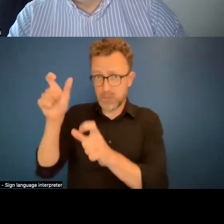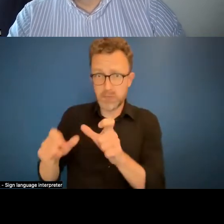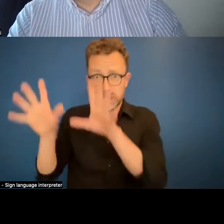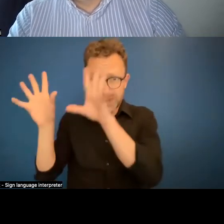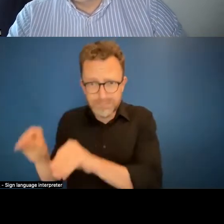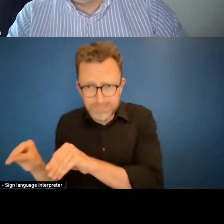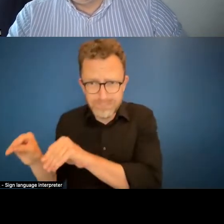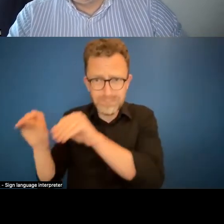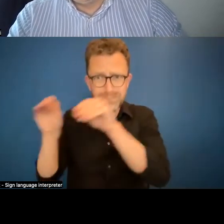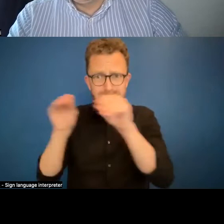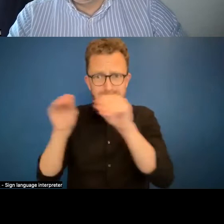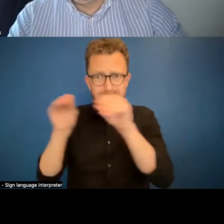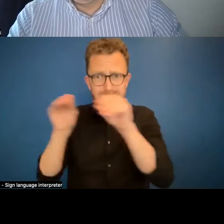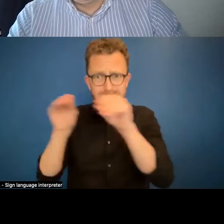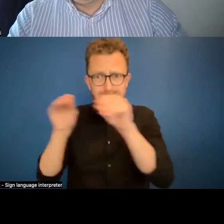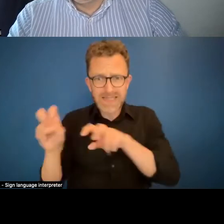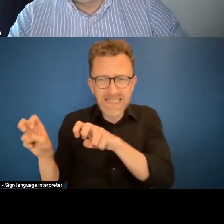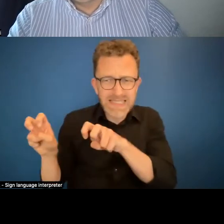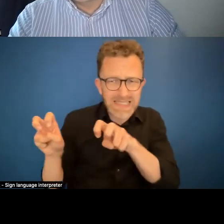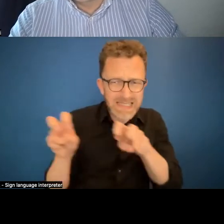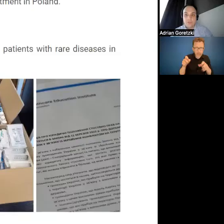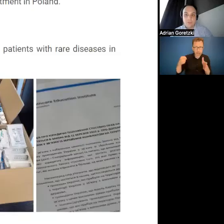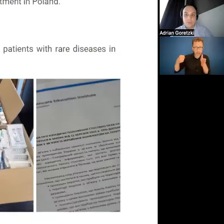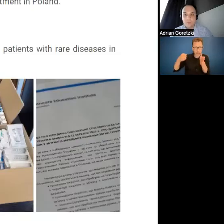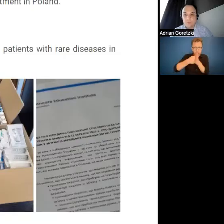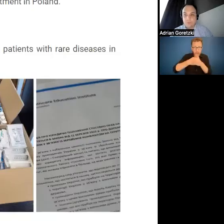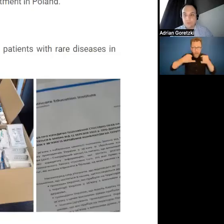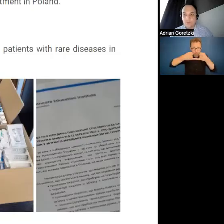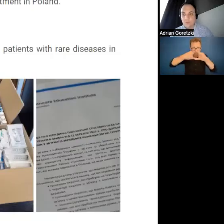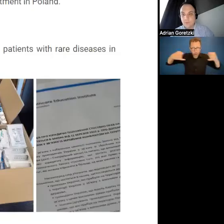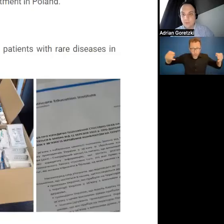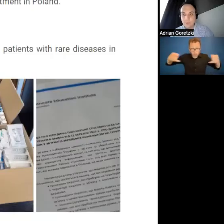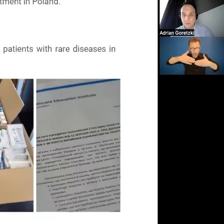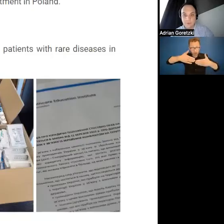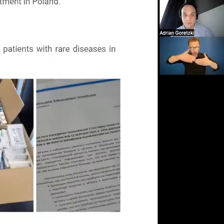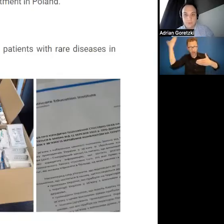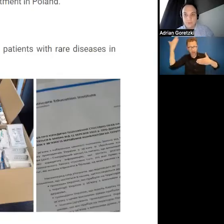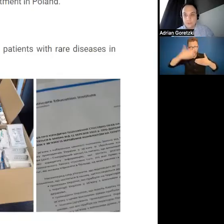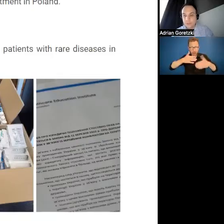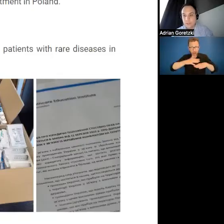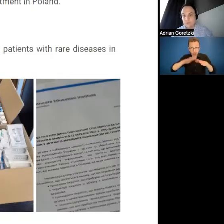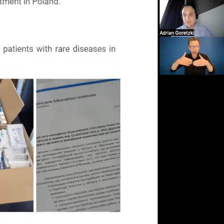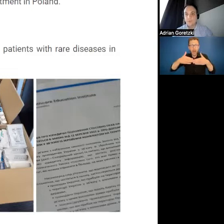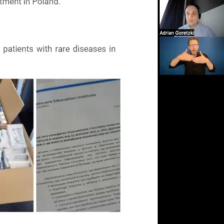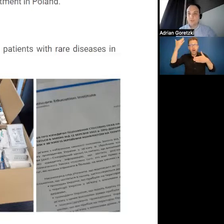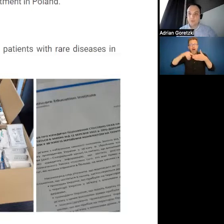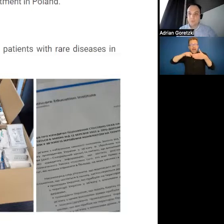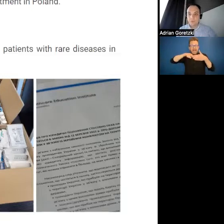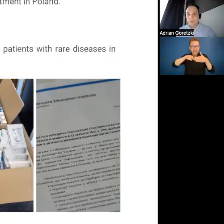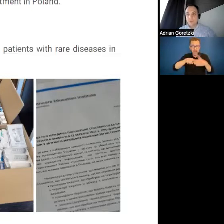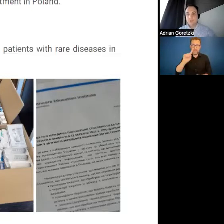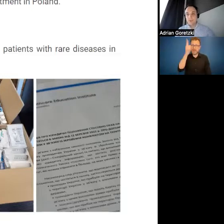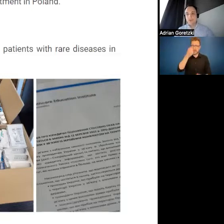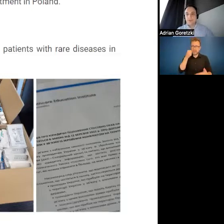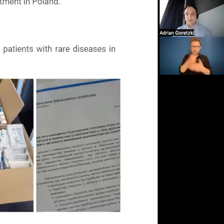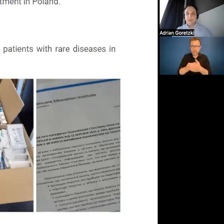Therefore, we organized a transport, medical transport for some of them, but it was just, you know, our initiative and looking for contacts on both sides of the border